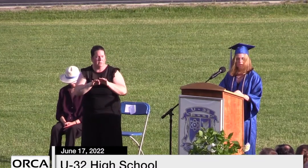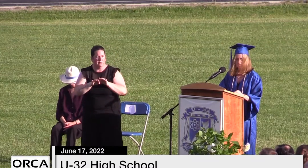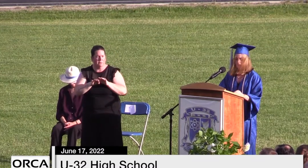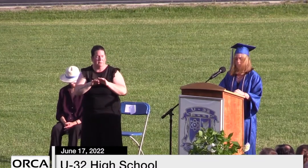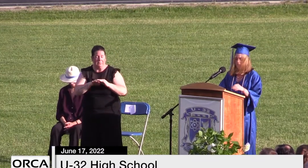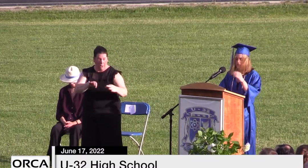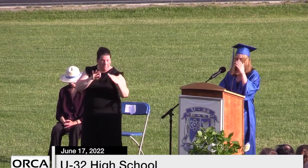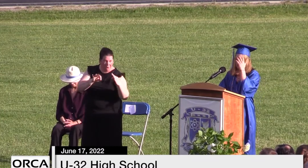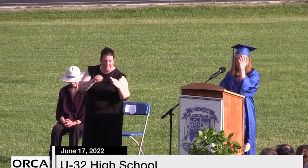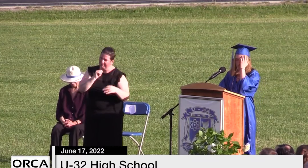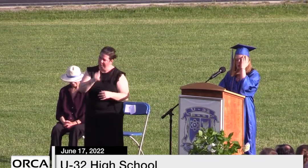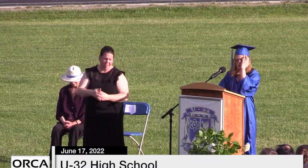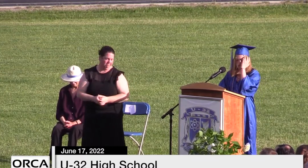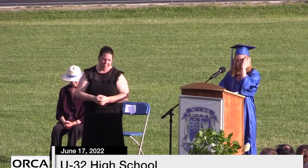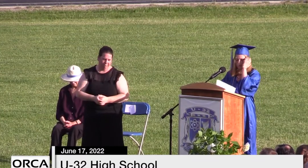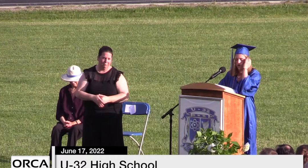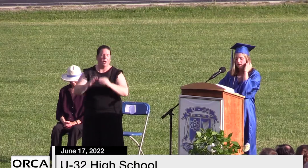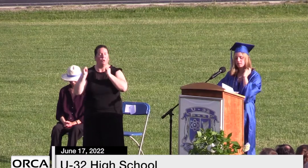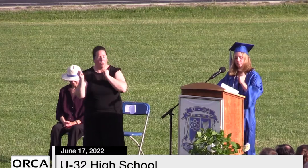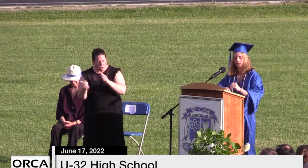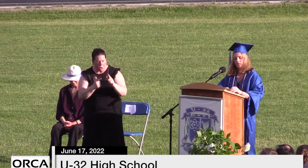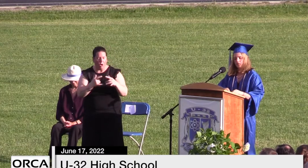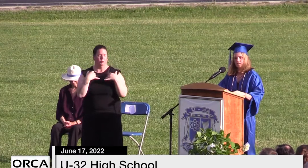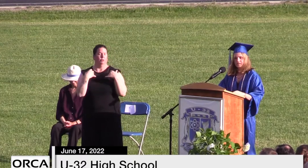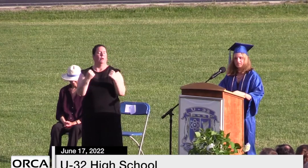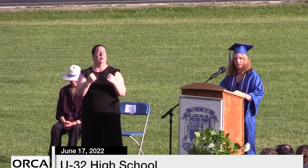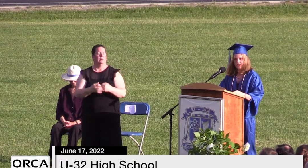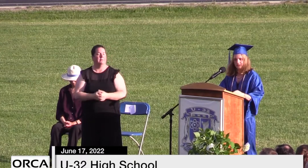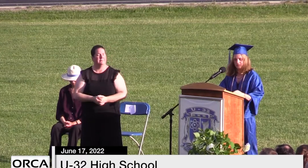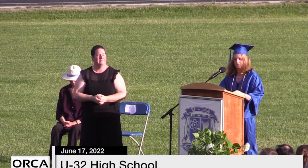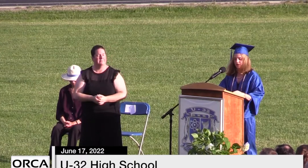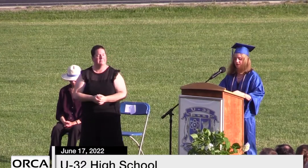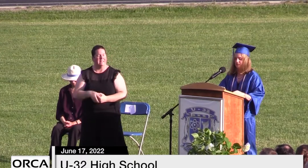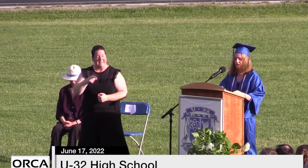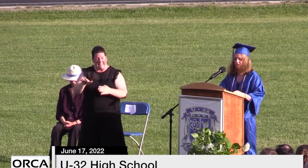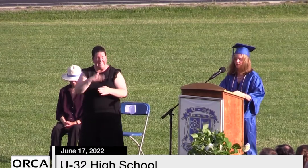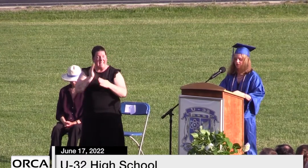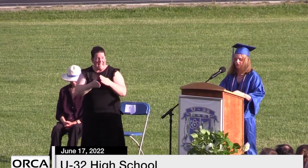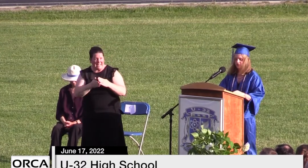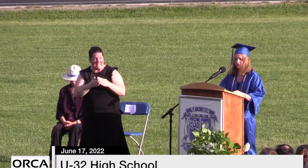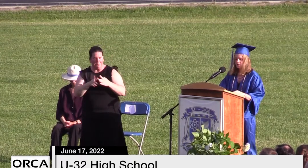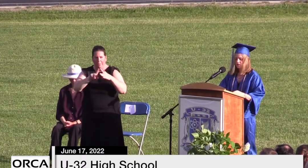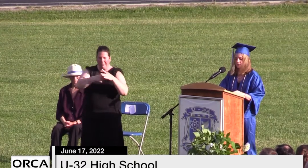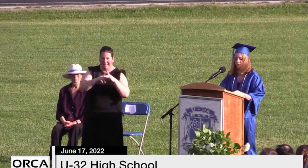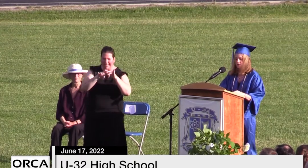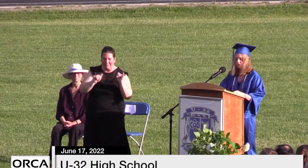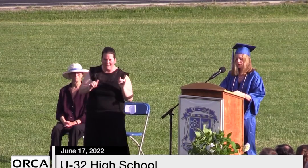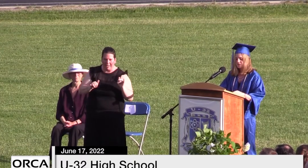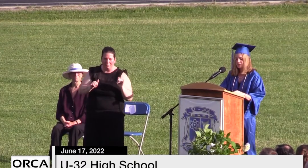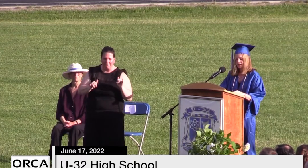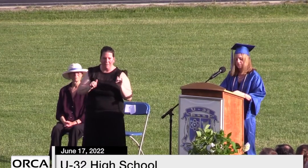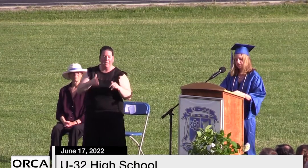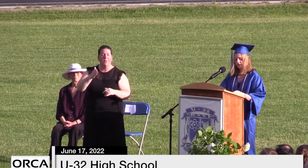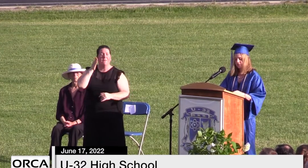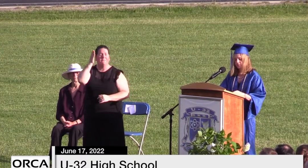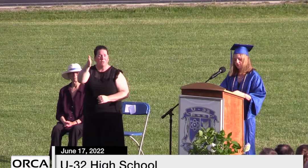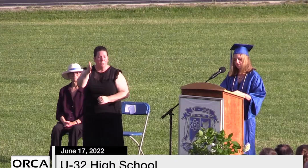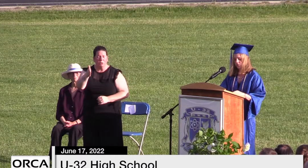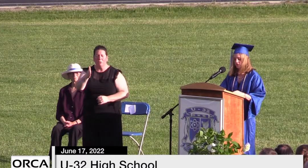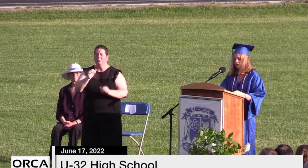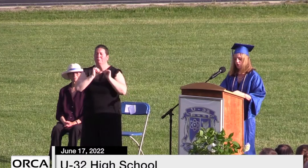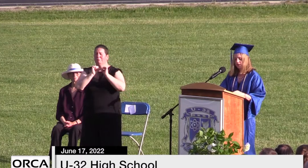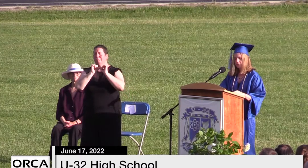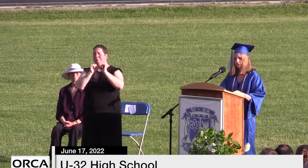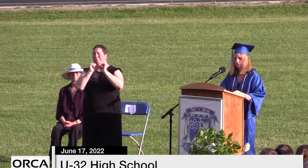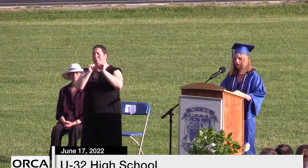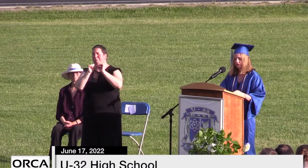been perfect, but they have made you all even stronger. This is the end, but it is also the beginning. The future stretches infinitely in front of